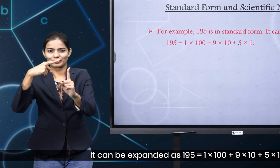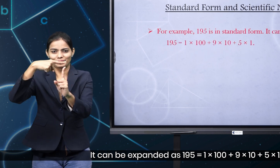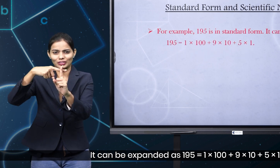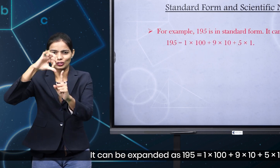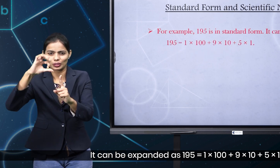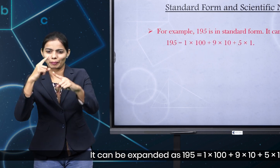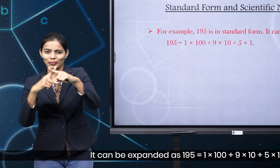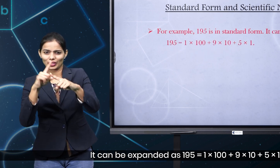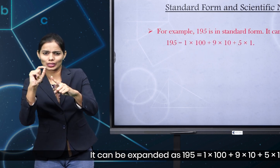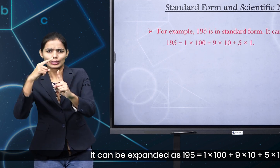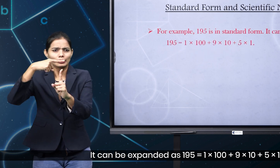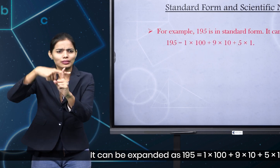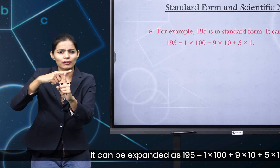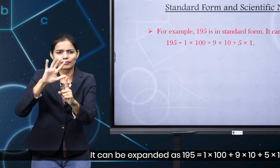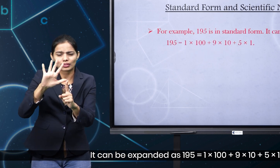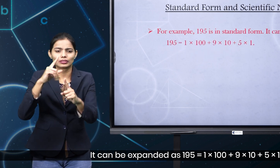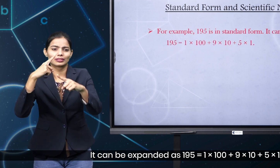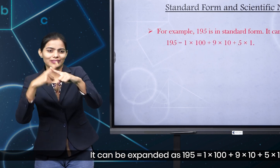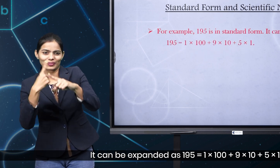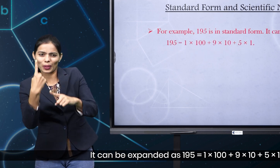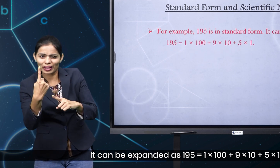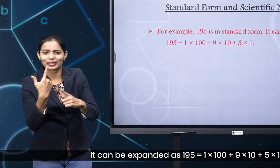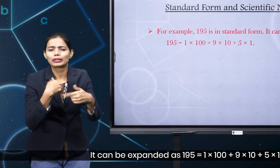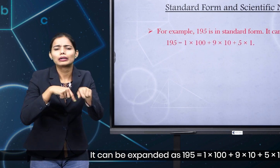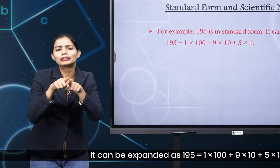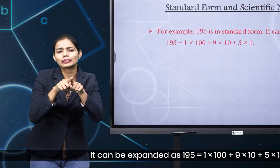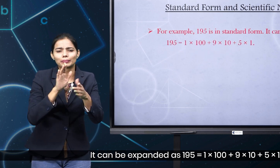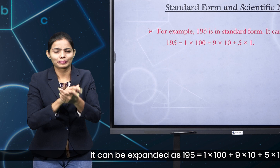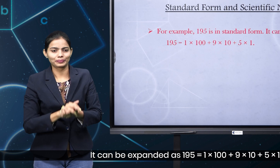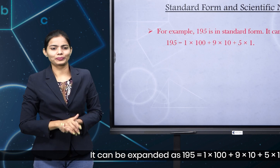equal to 1 into 100 plus 9 into 10 plus 5 into 1.